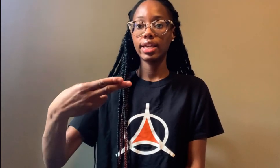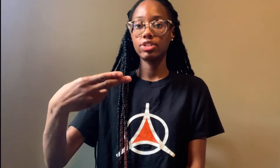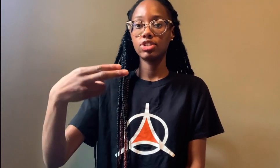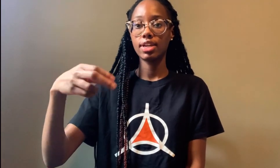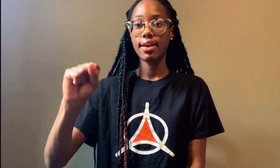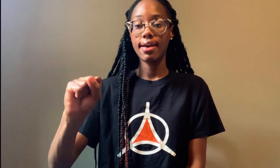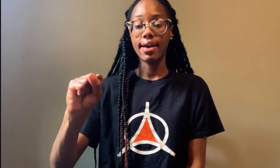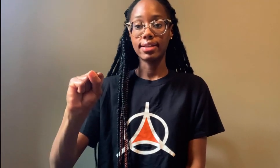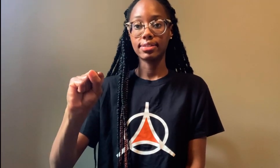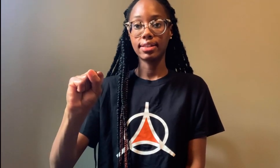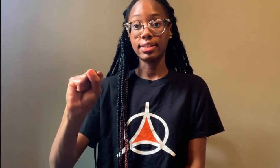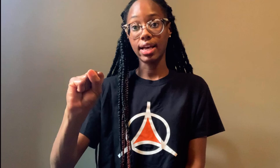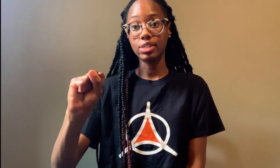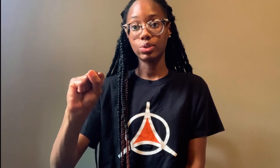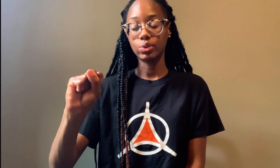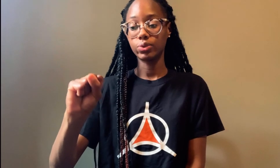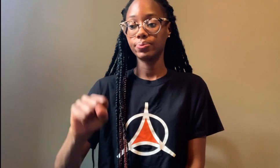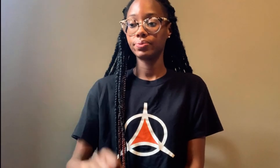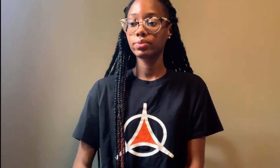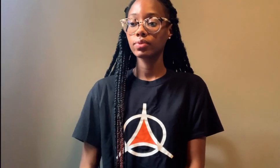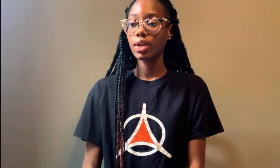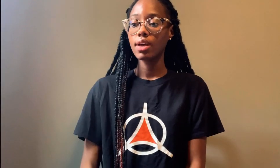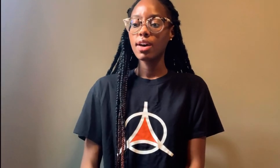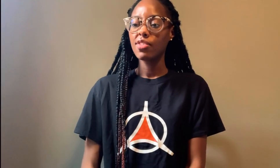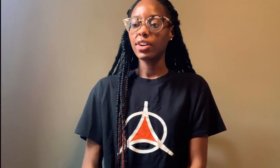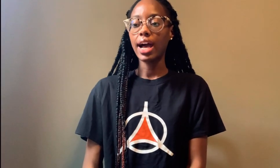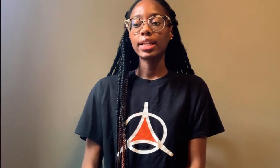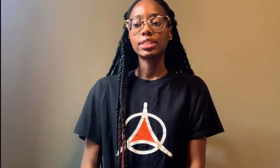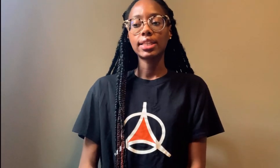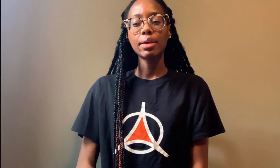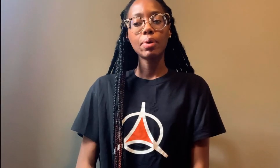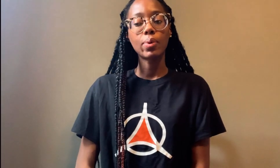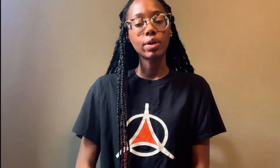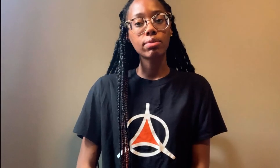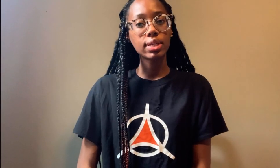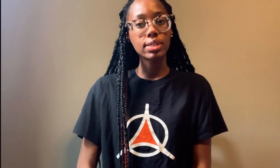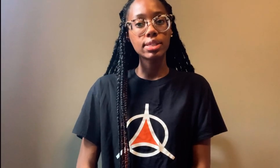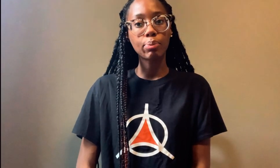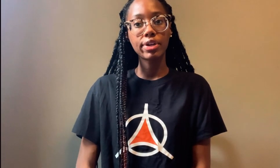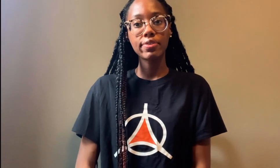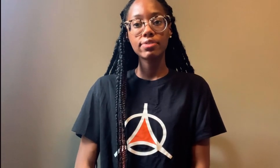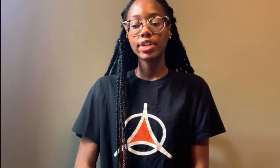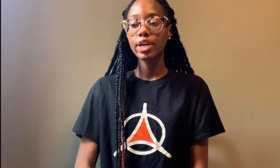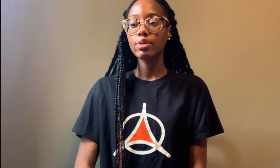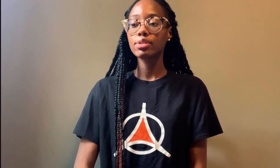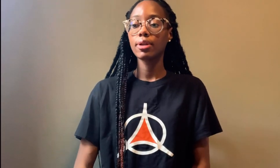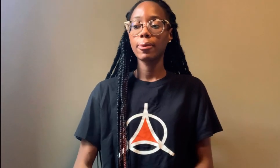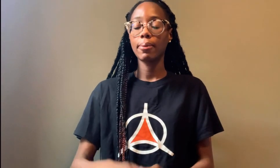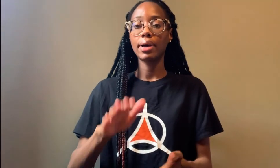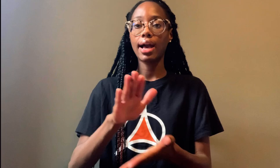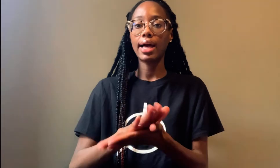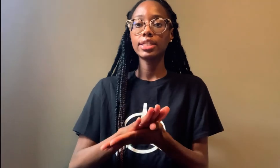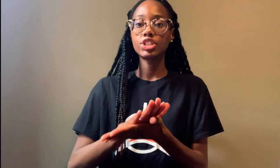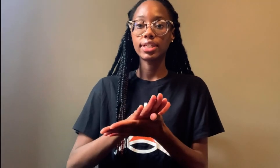H, S. That's high school. For college, I think we went over these in previous videos, but college is